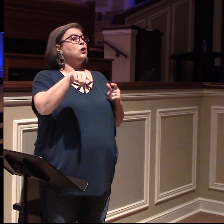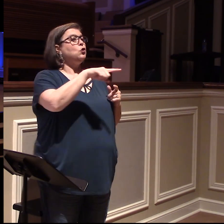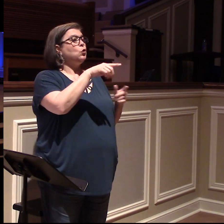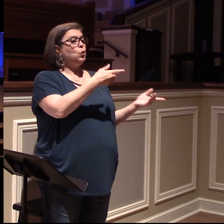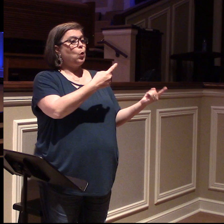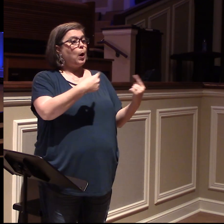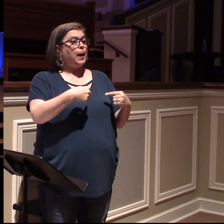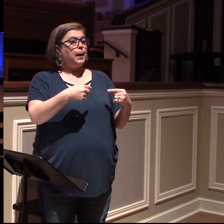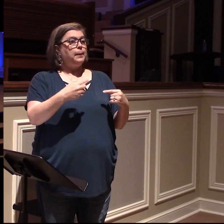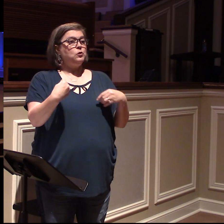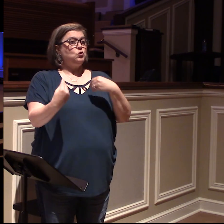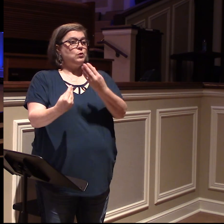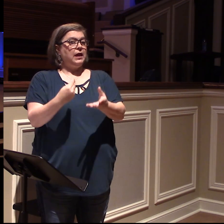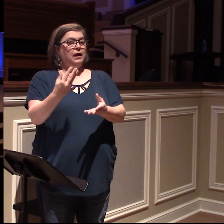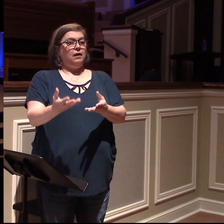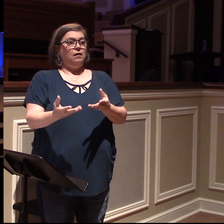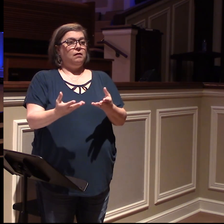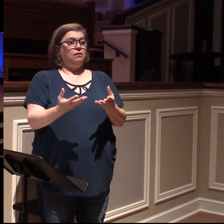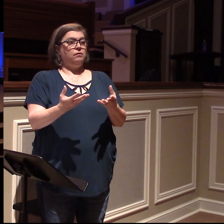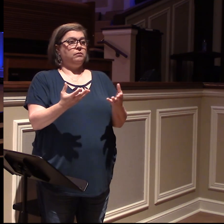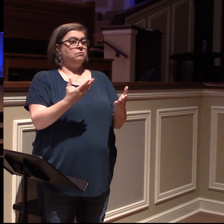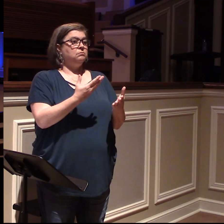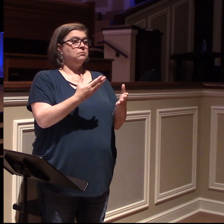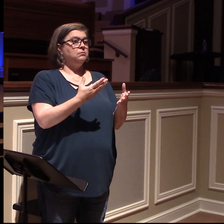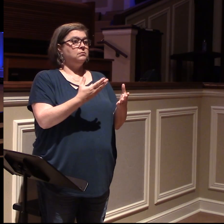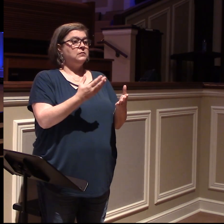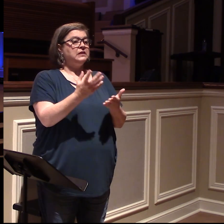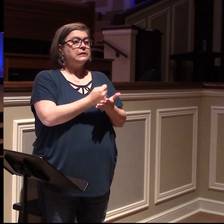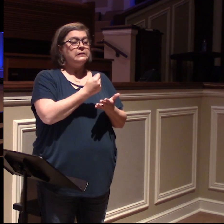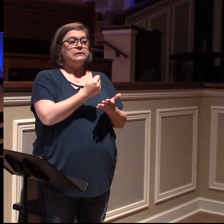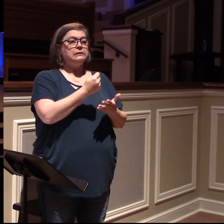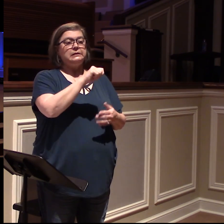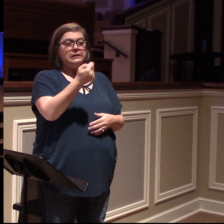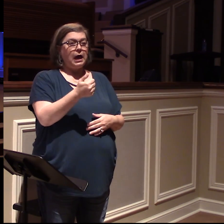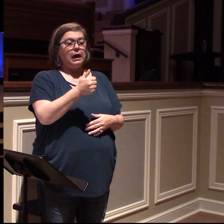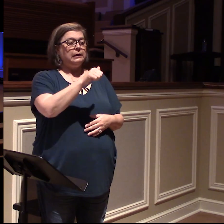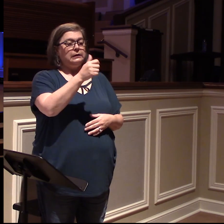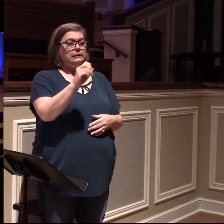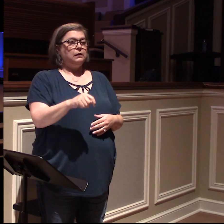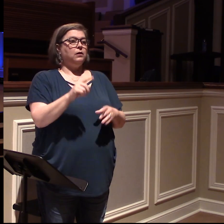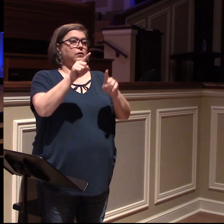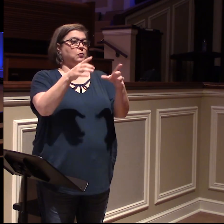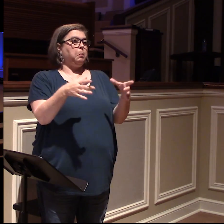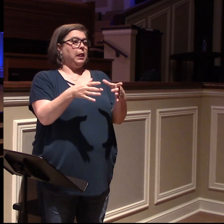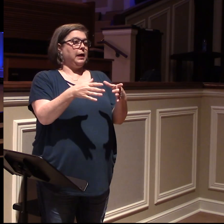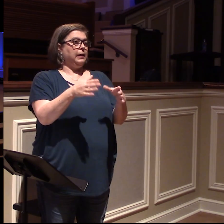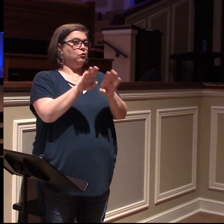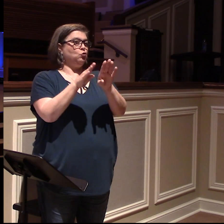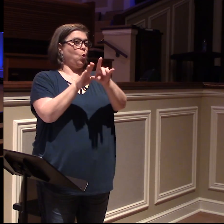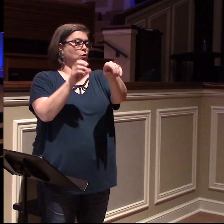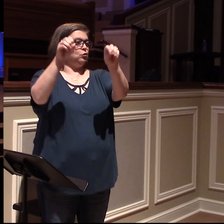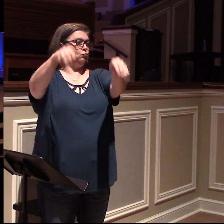prepared to give, be sure and do that before you leave. There's offering plates at the entrances, and you can give your offering before you go. All